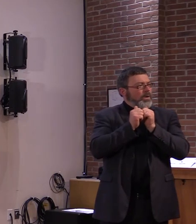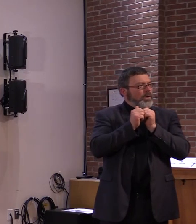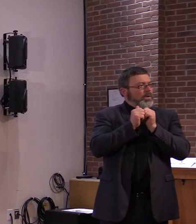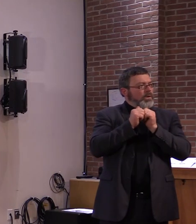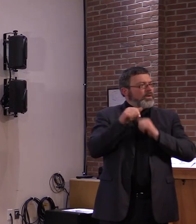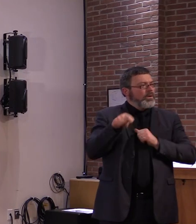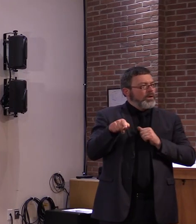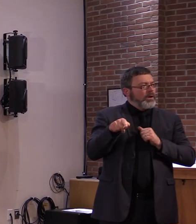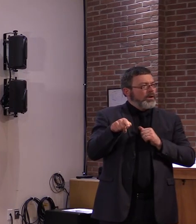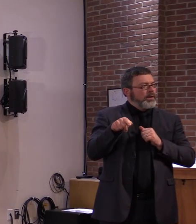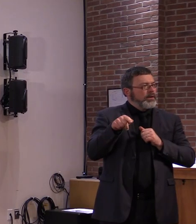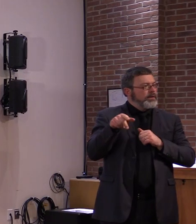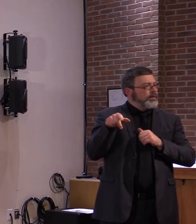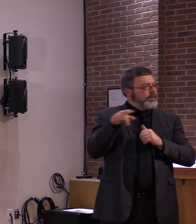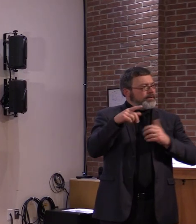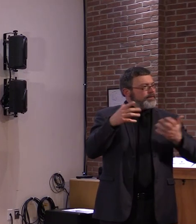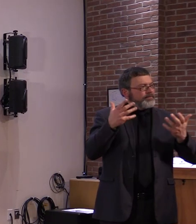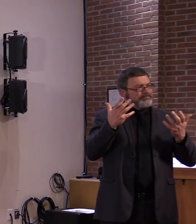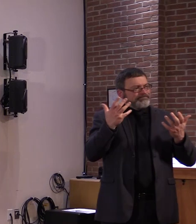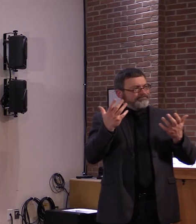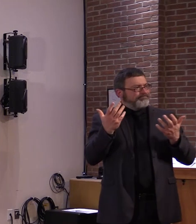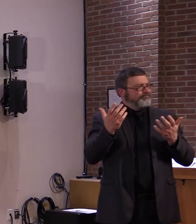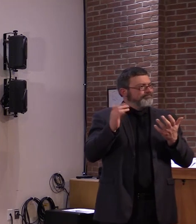associated with schools or,